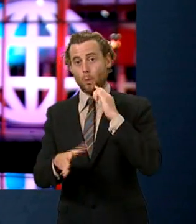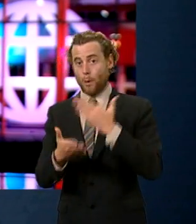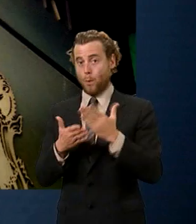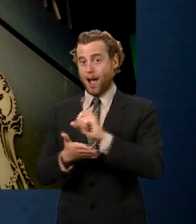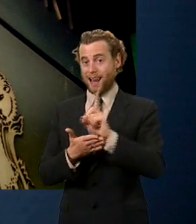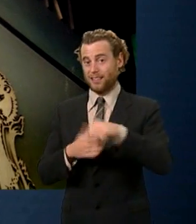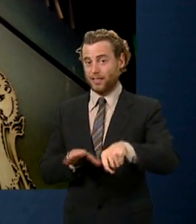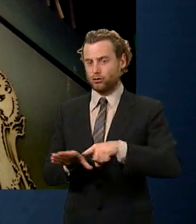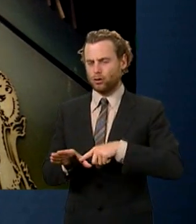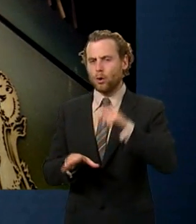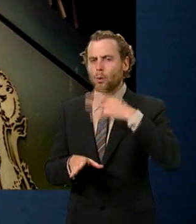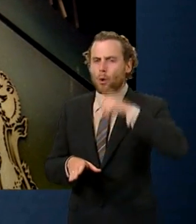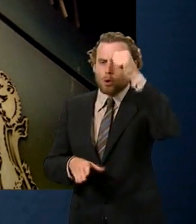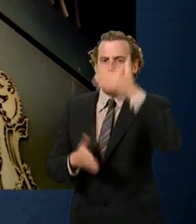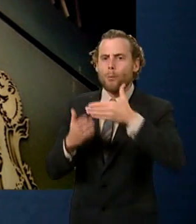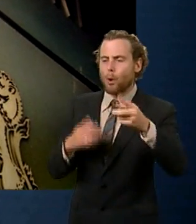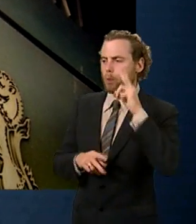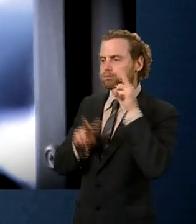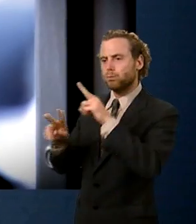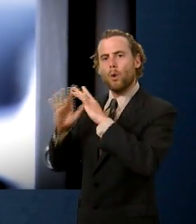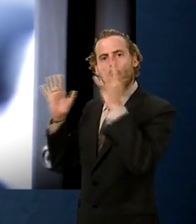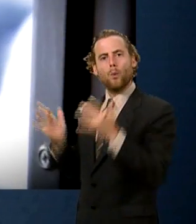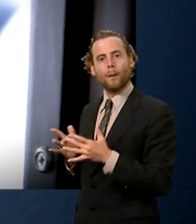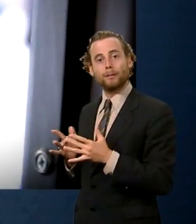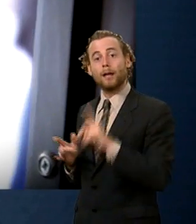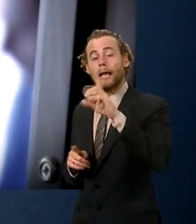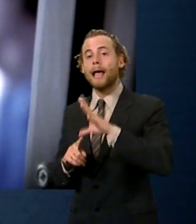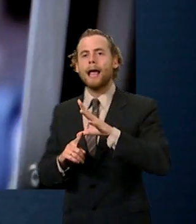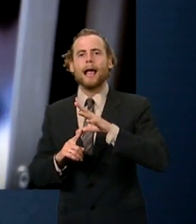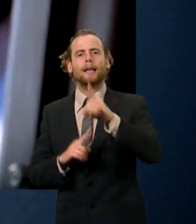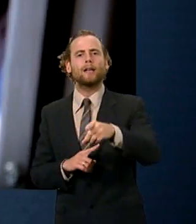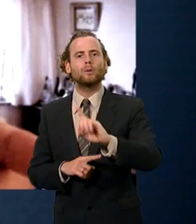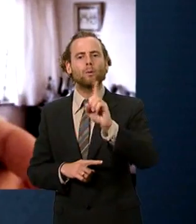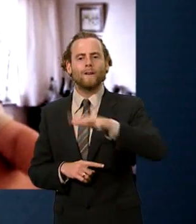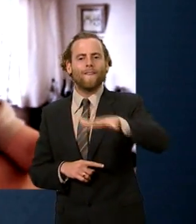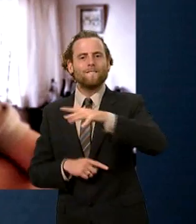website. Next week, opening up the closed world of the family